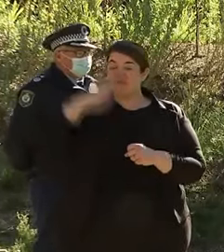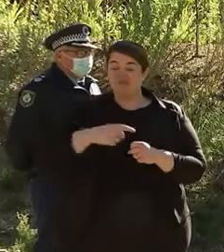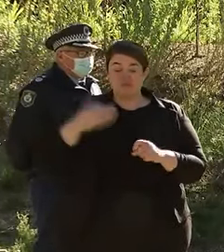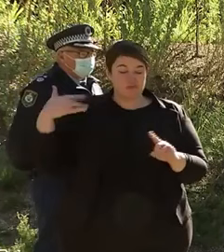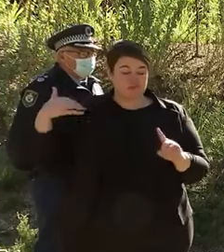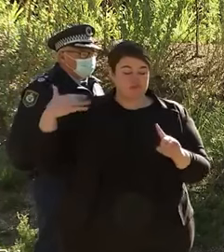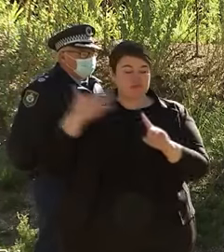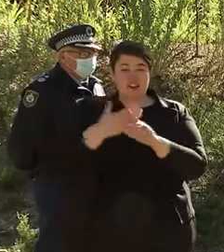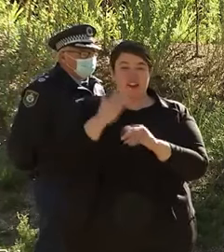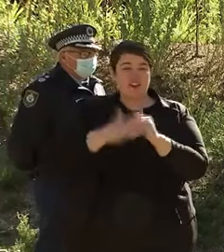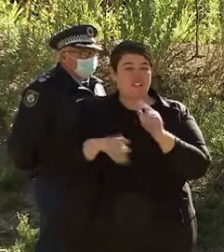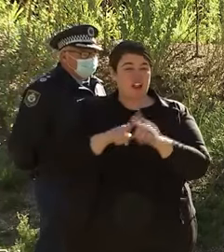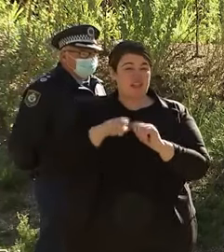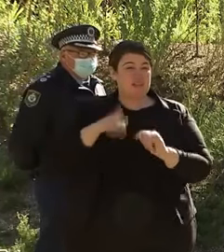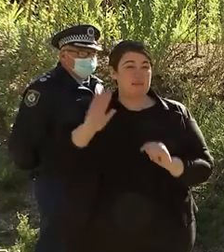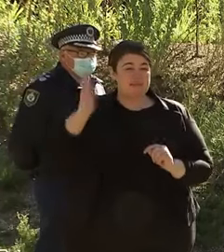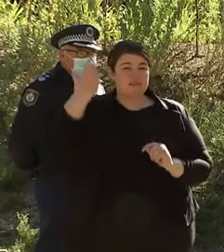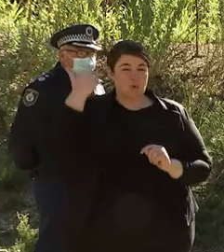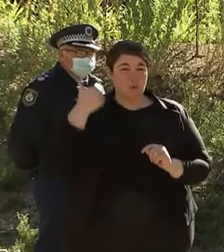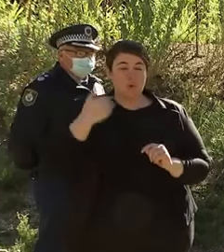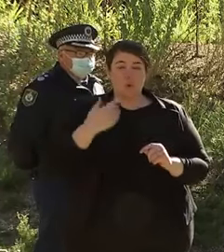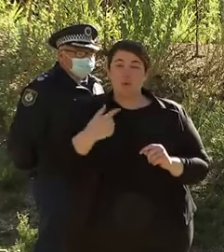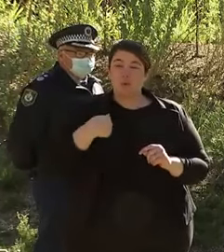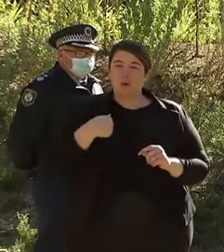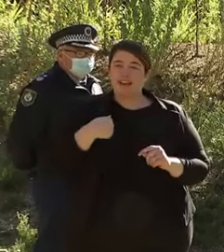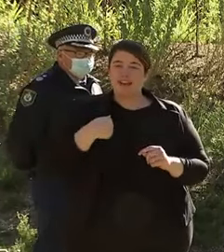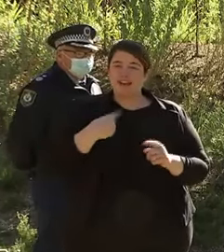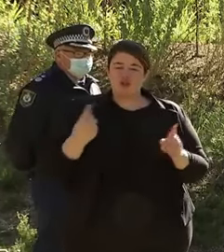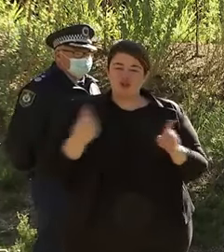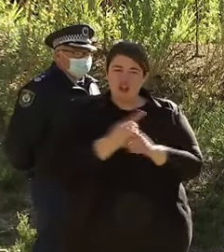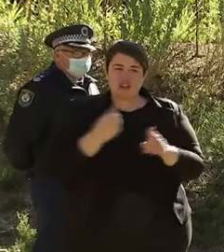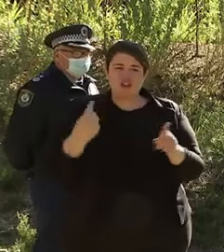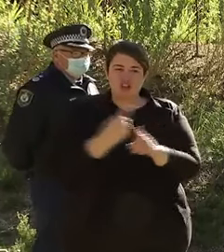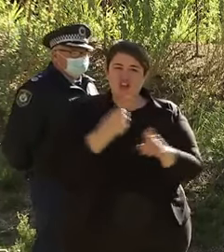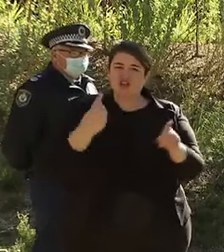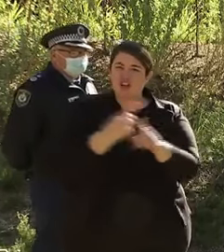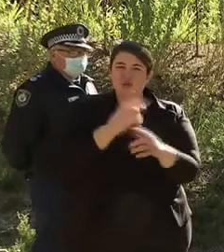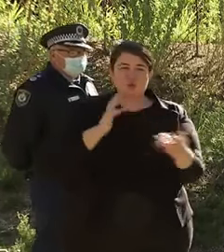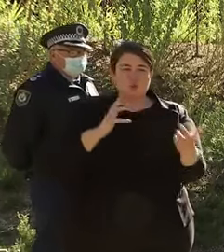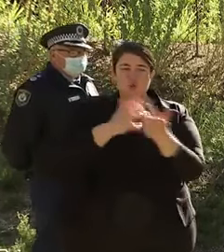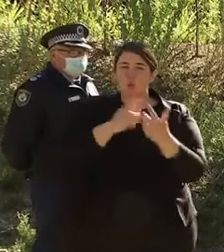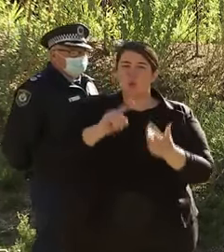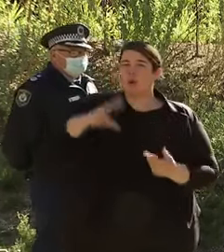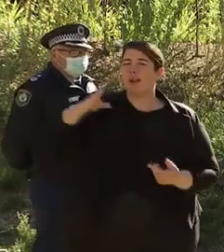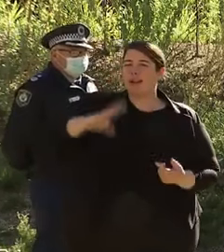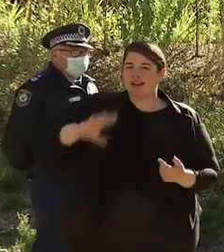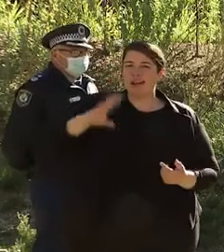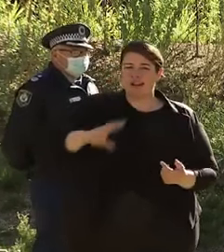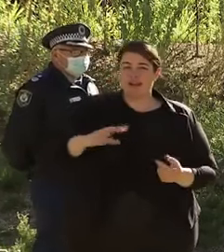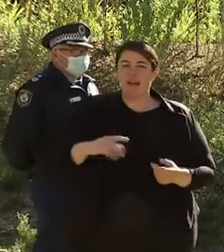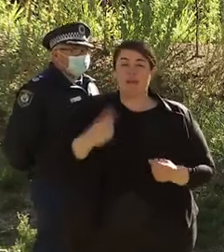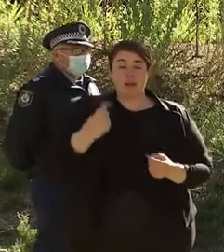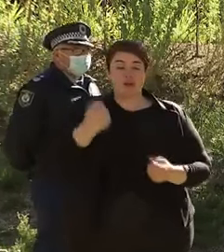have been an evolution of circumstances, but the drivers and workers who were picking